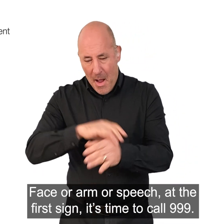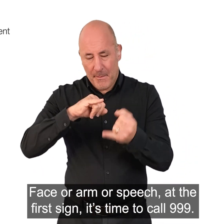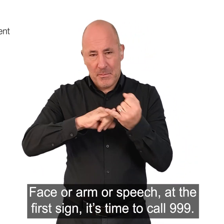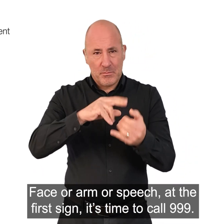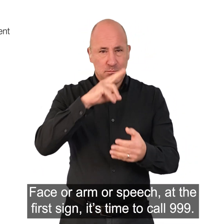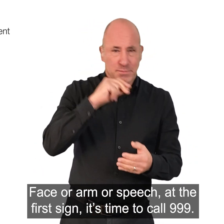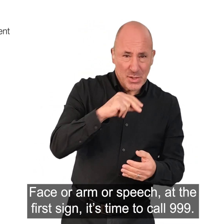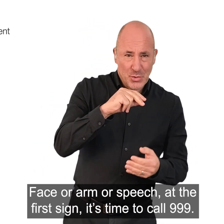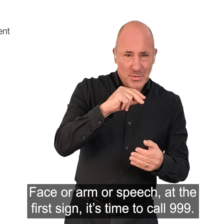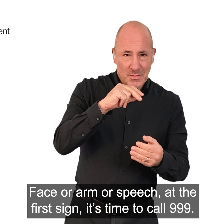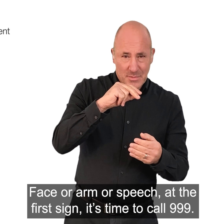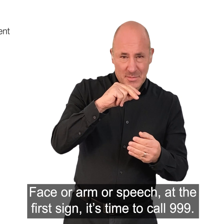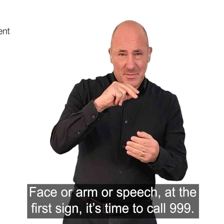call 999.